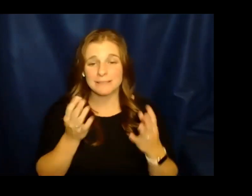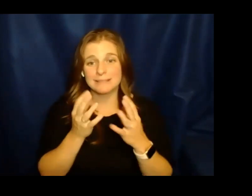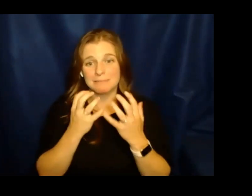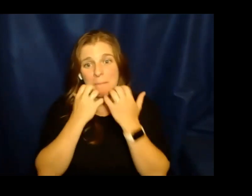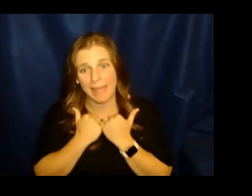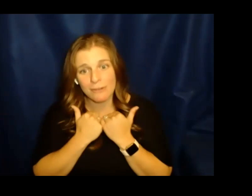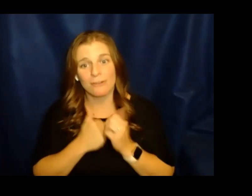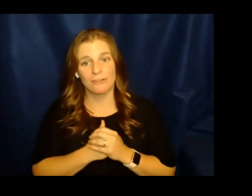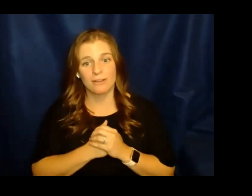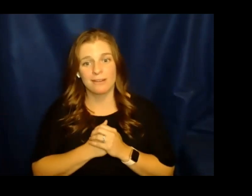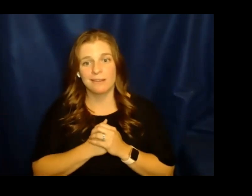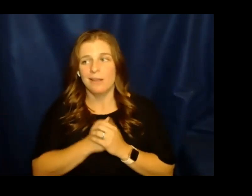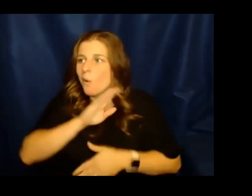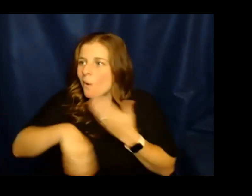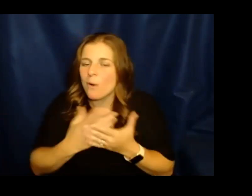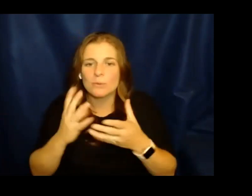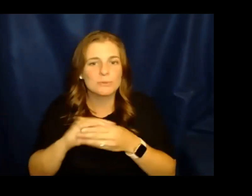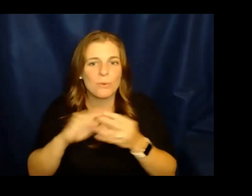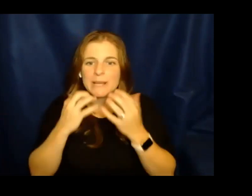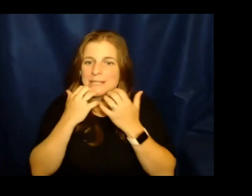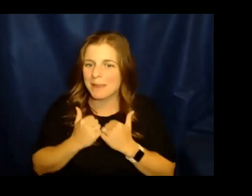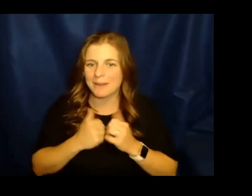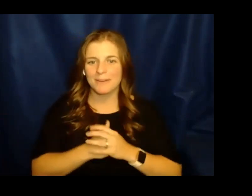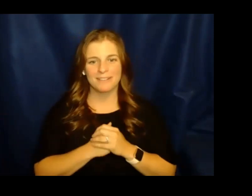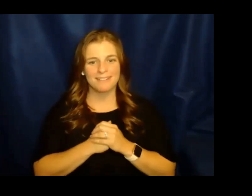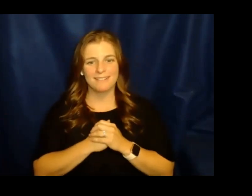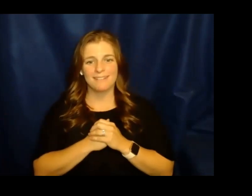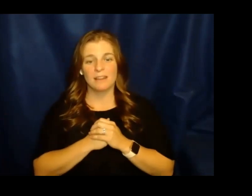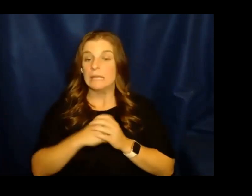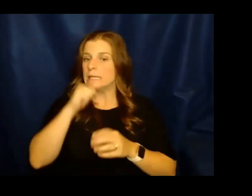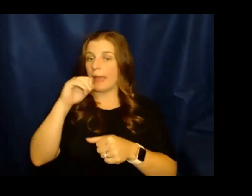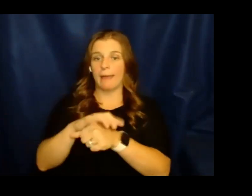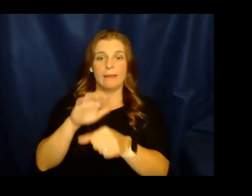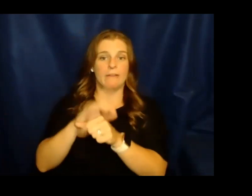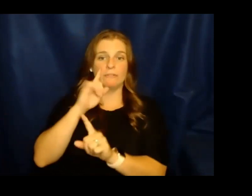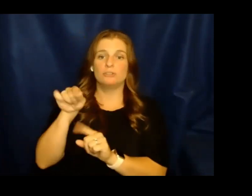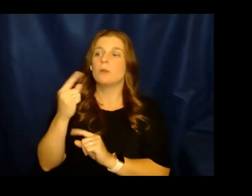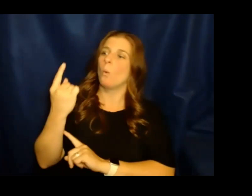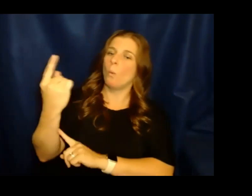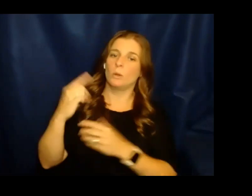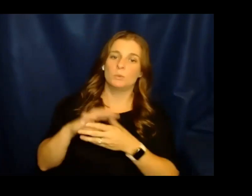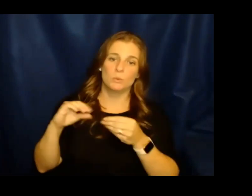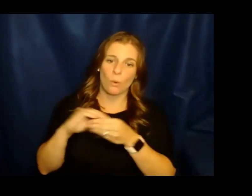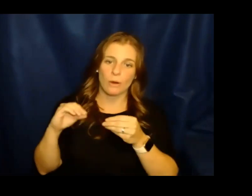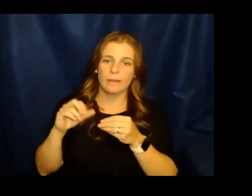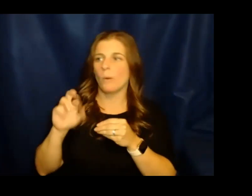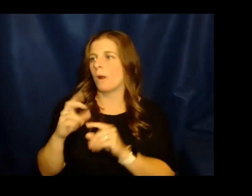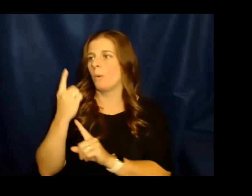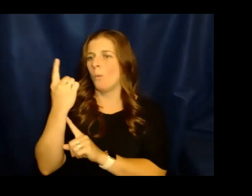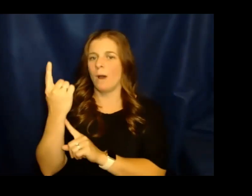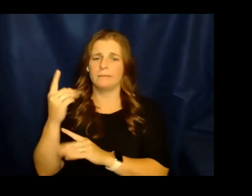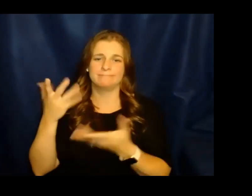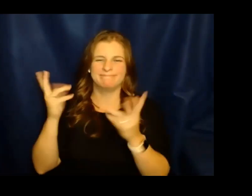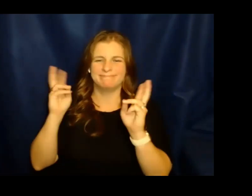And it's not enough for one story or one kind of so-called perfect